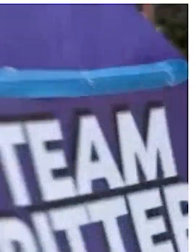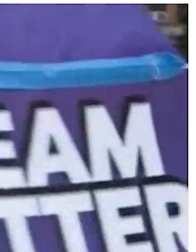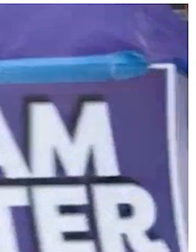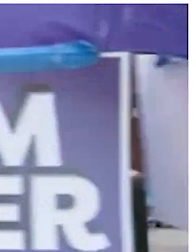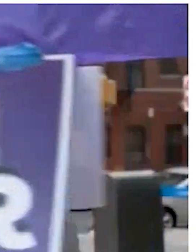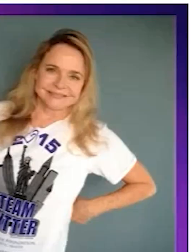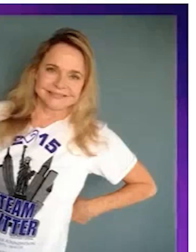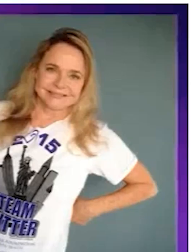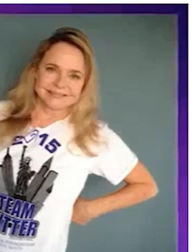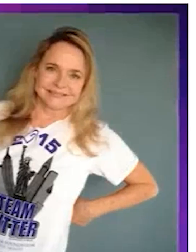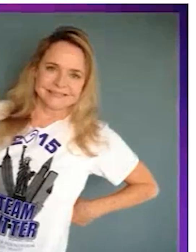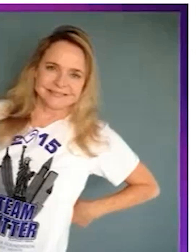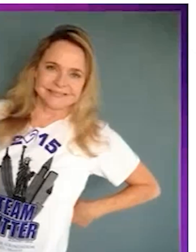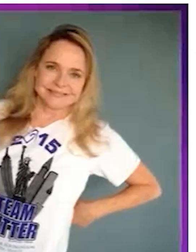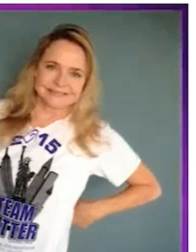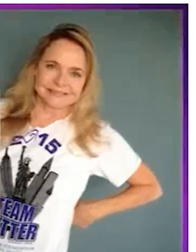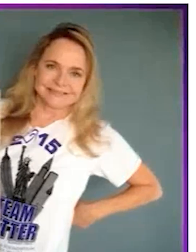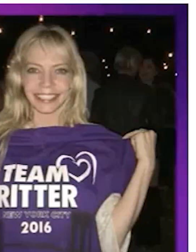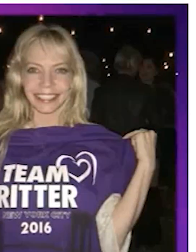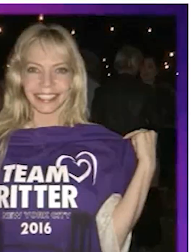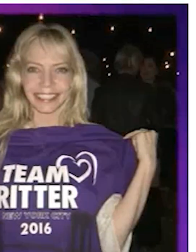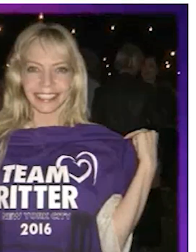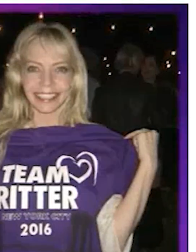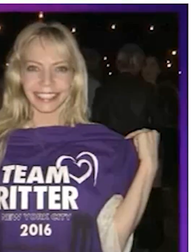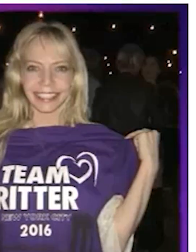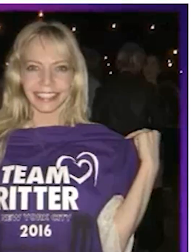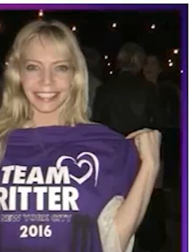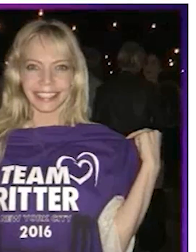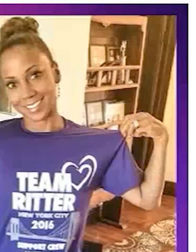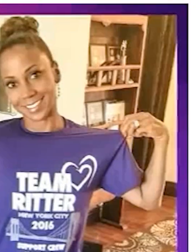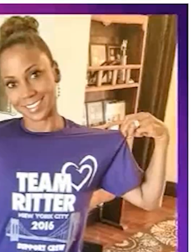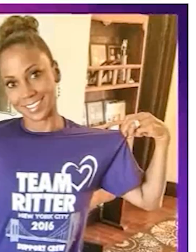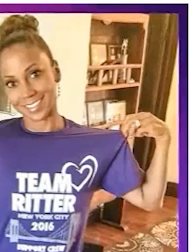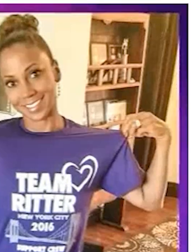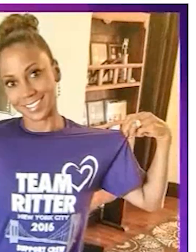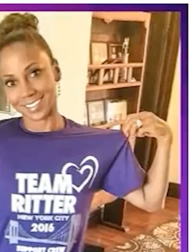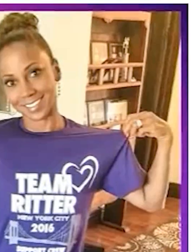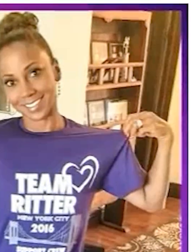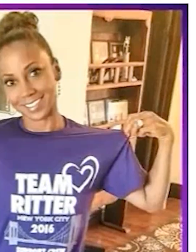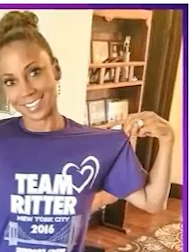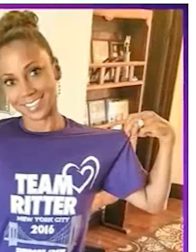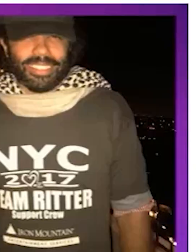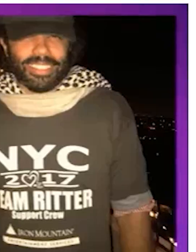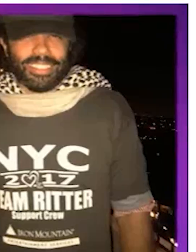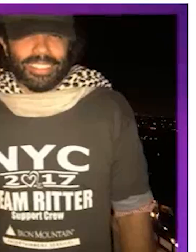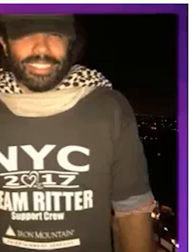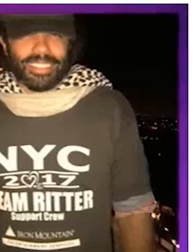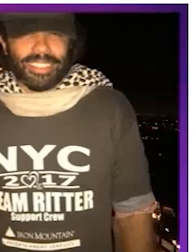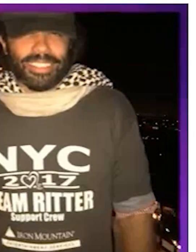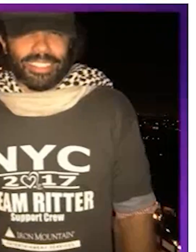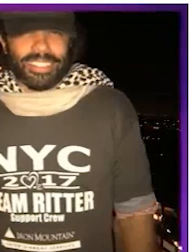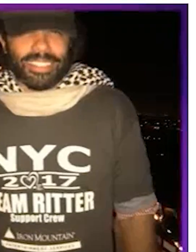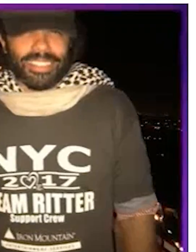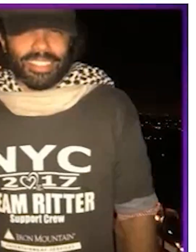going to have open chest surgery, unless it's way in the future, they figure out how to do it without opening your chest, and I need to